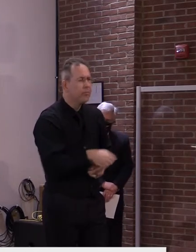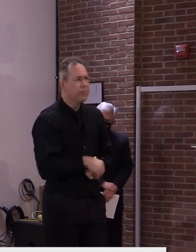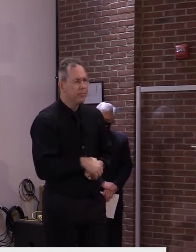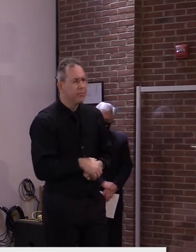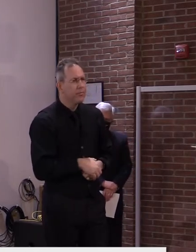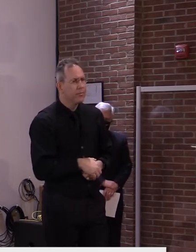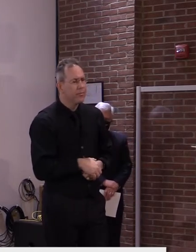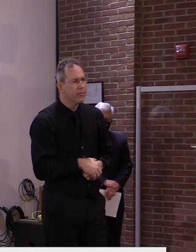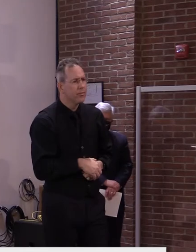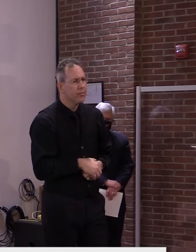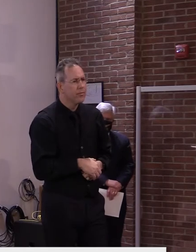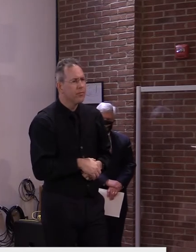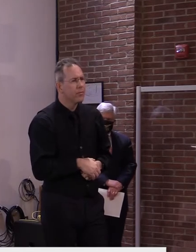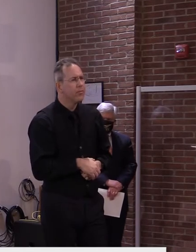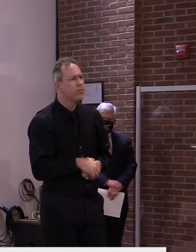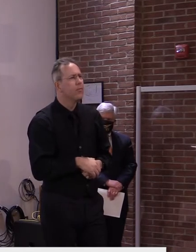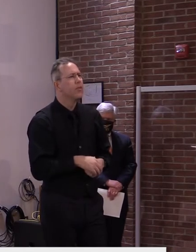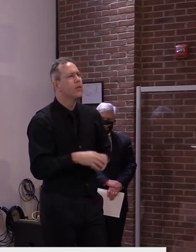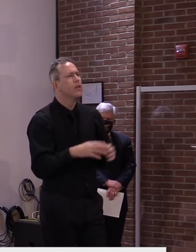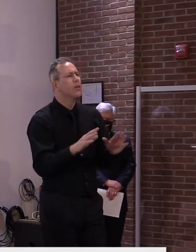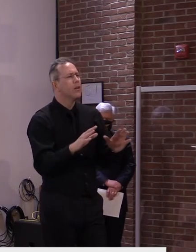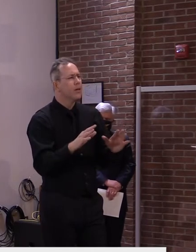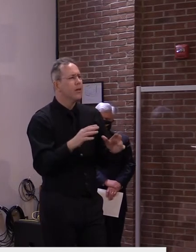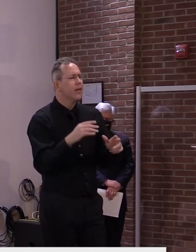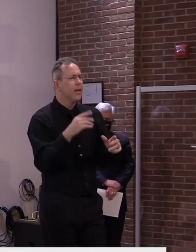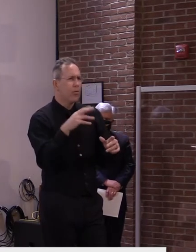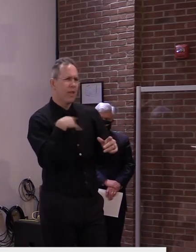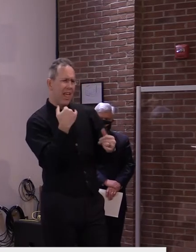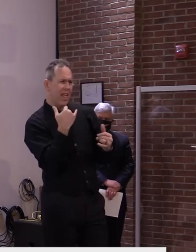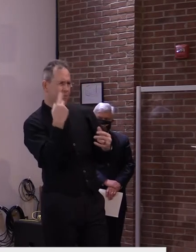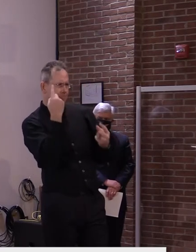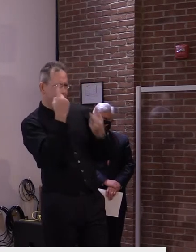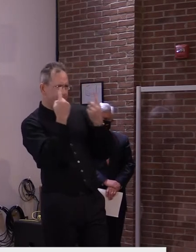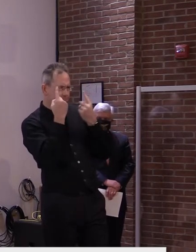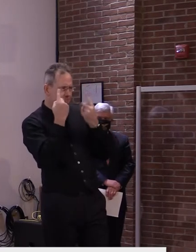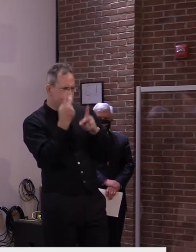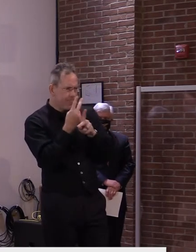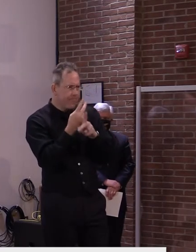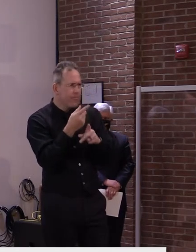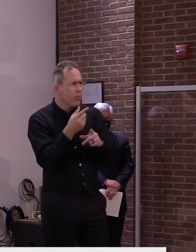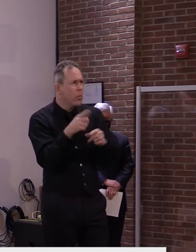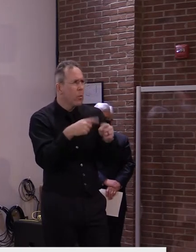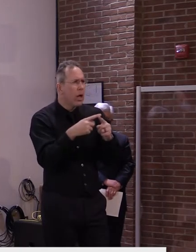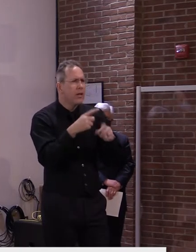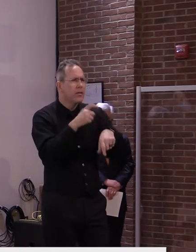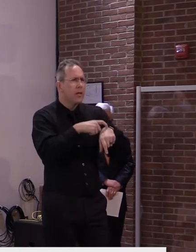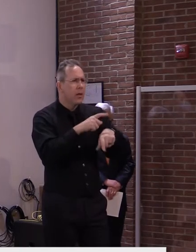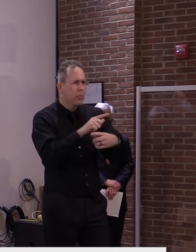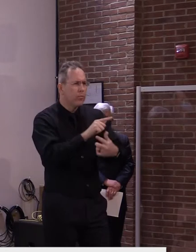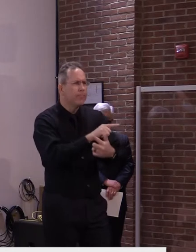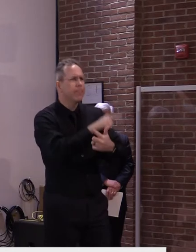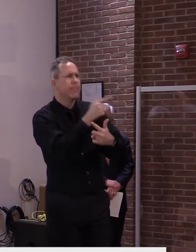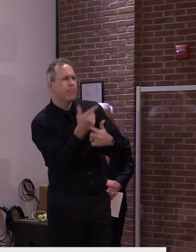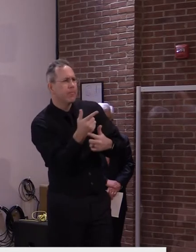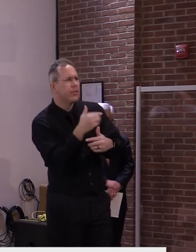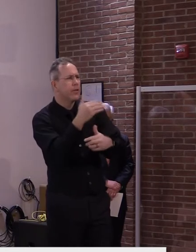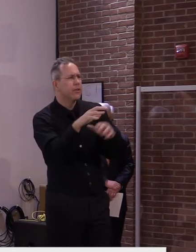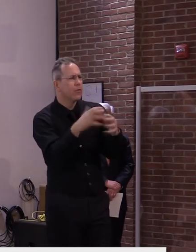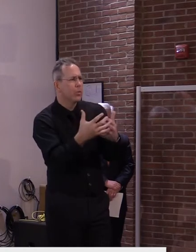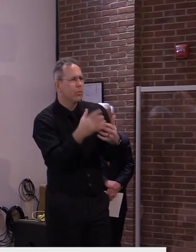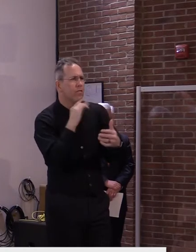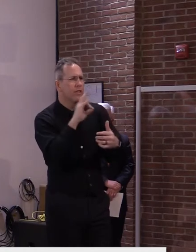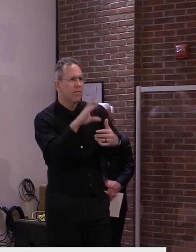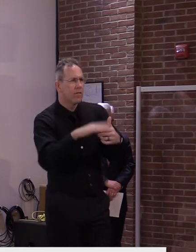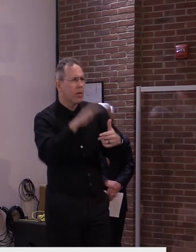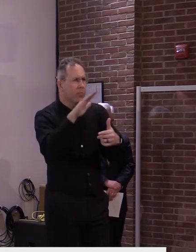We'll reflect on this, and we'll want to open up the next reservation list, so to speak, as soon as we possibly can.